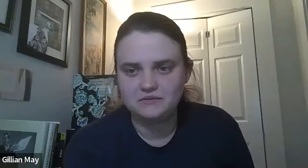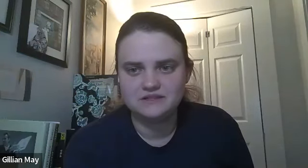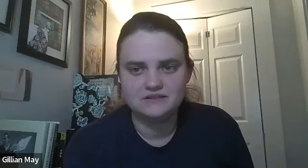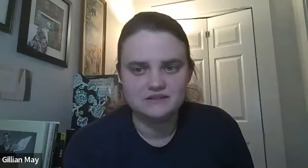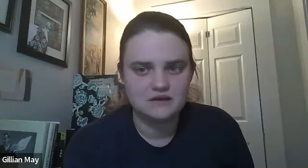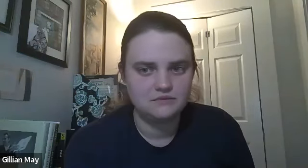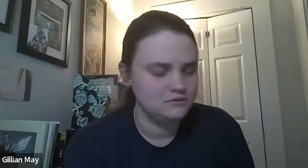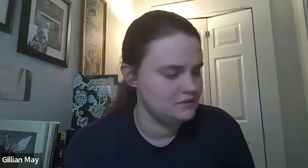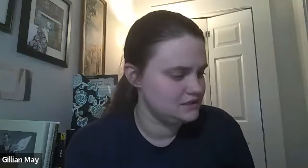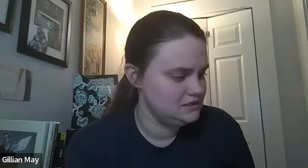rest of these out real quick?